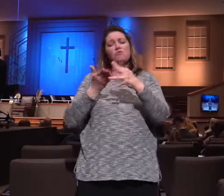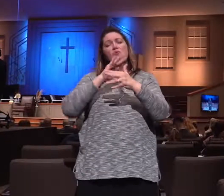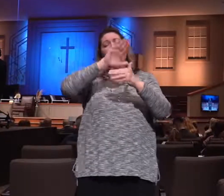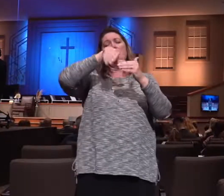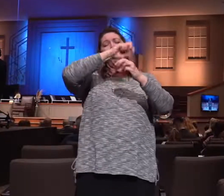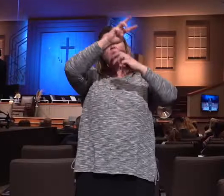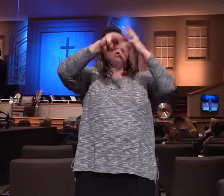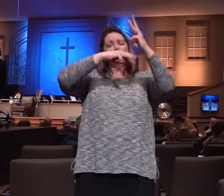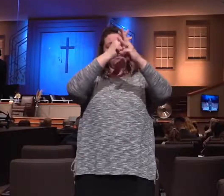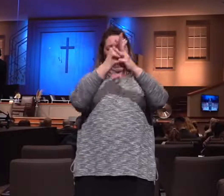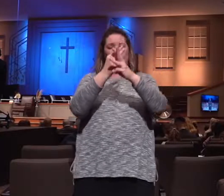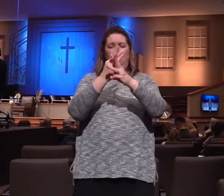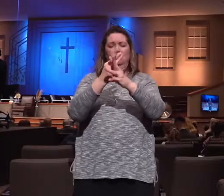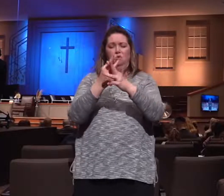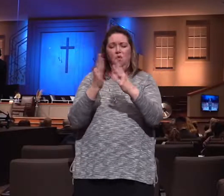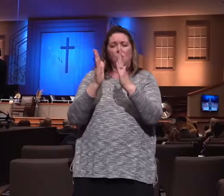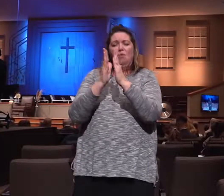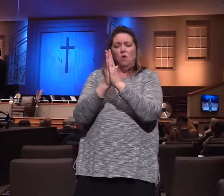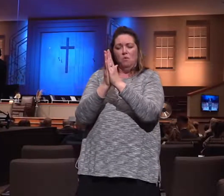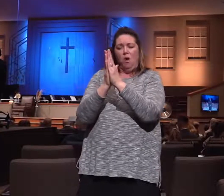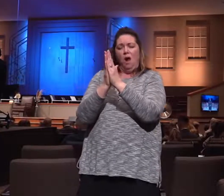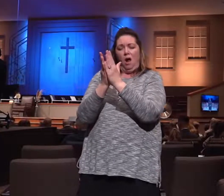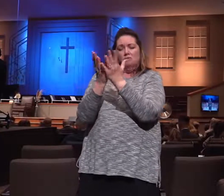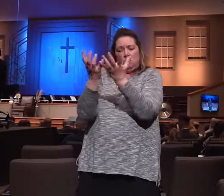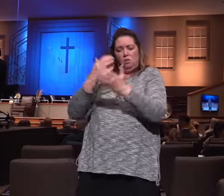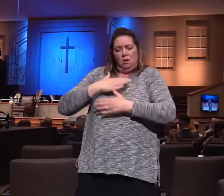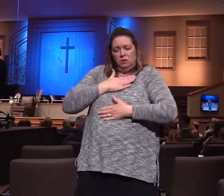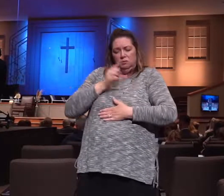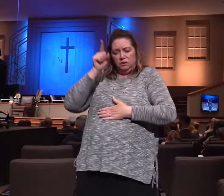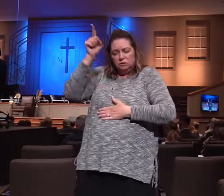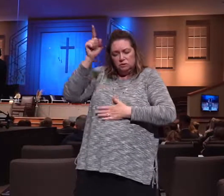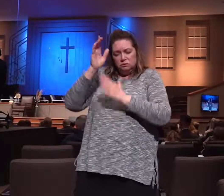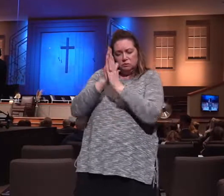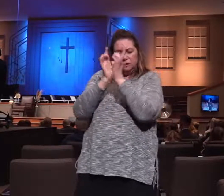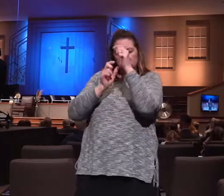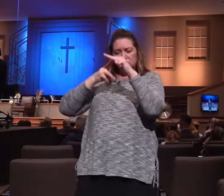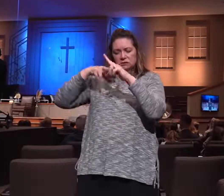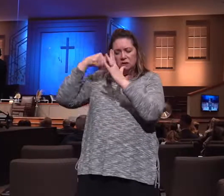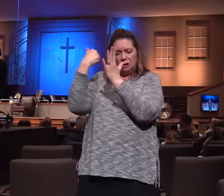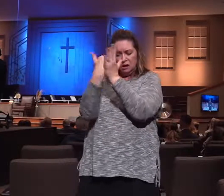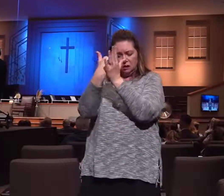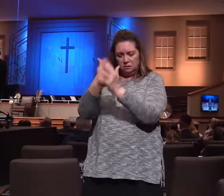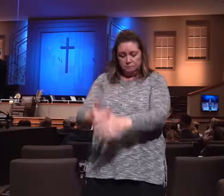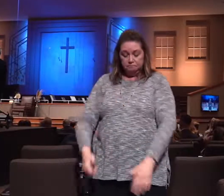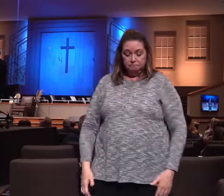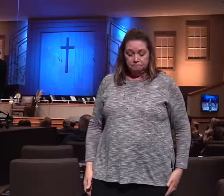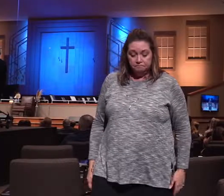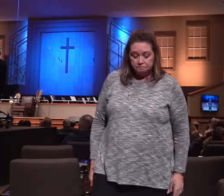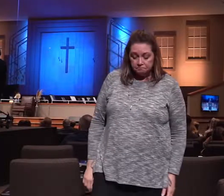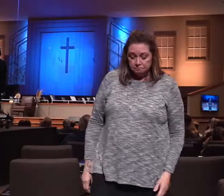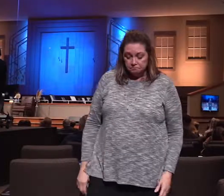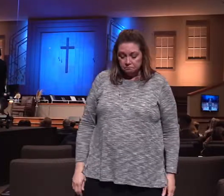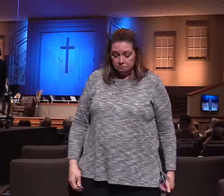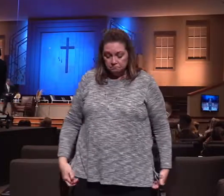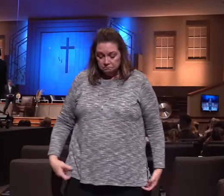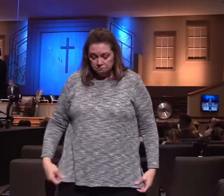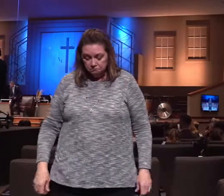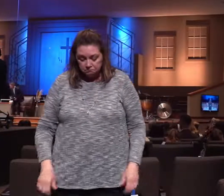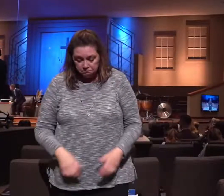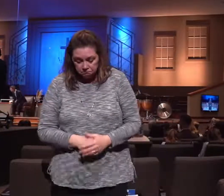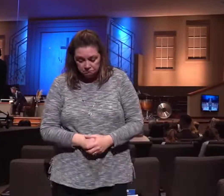these things. We pray it all in Jesus' name. Amen. Amen. It has been said that a